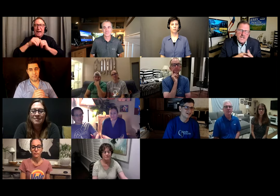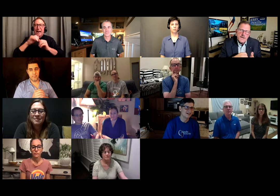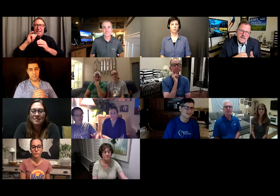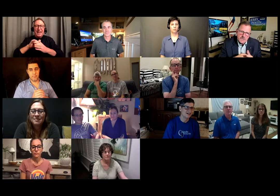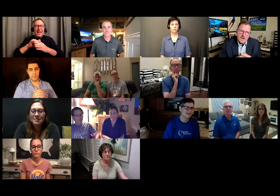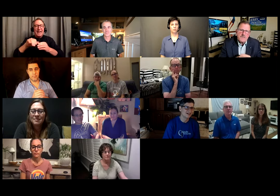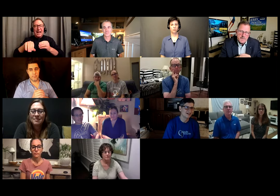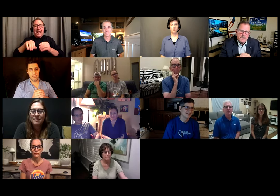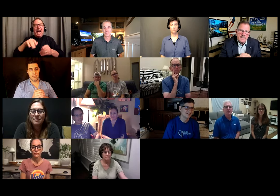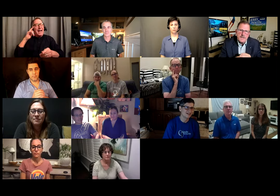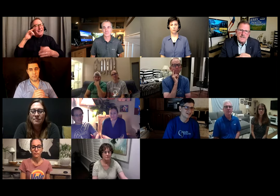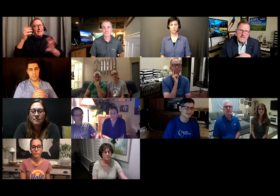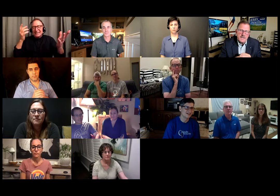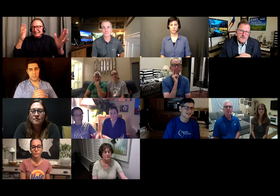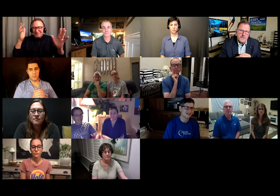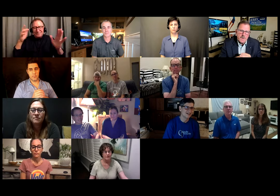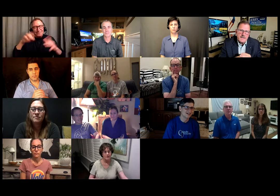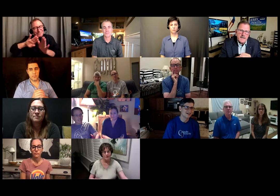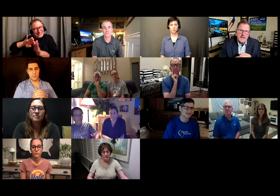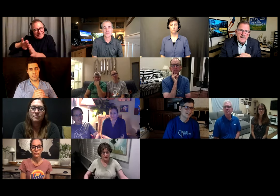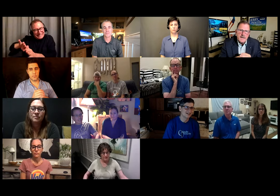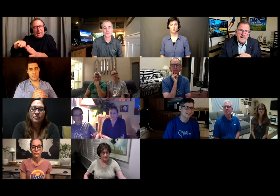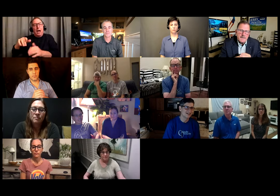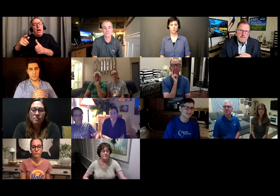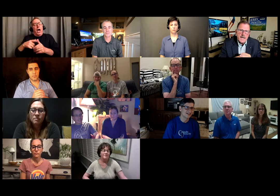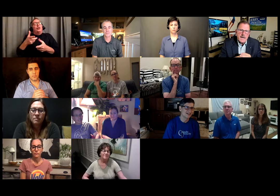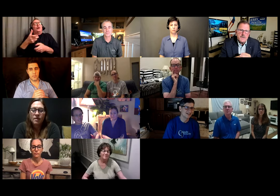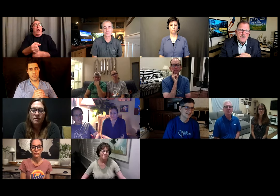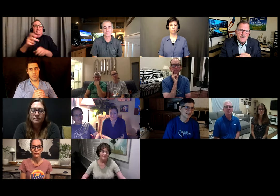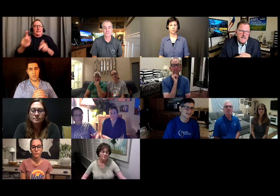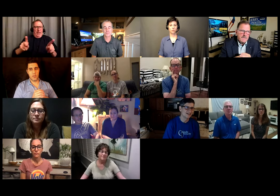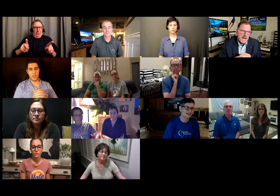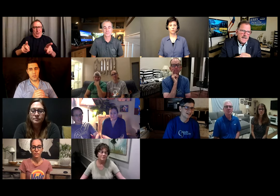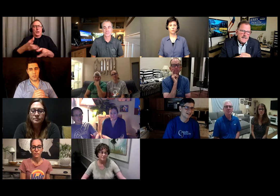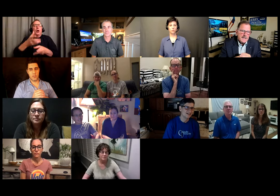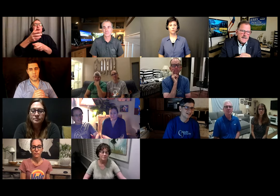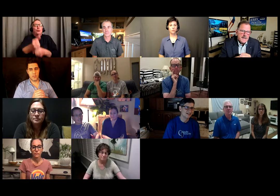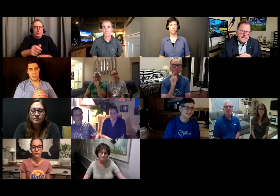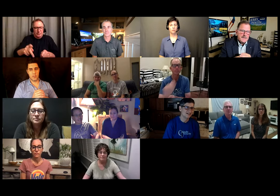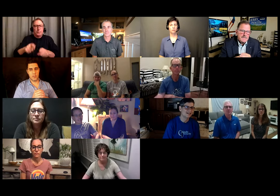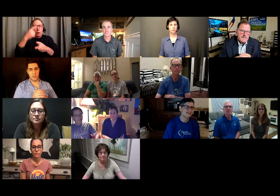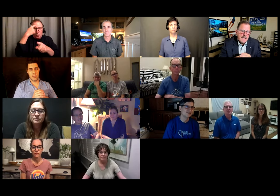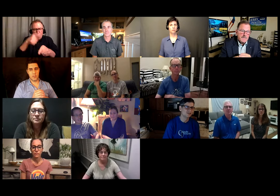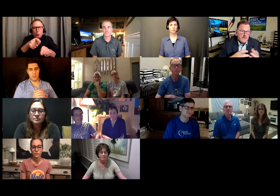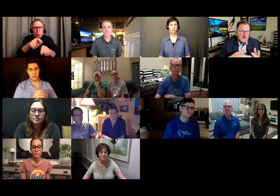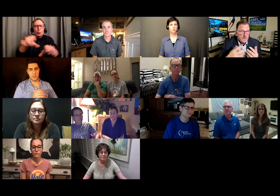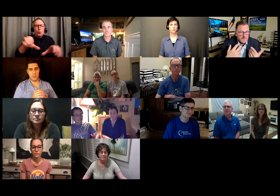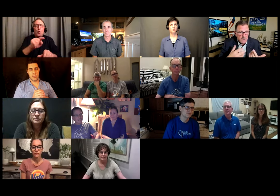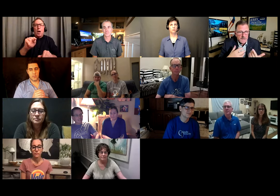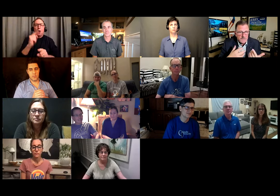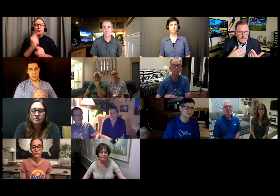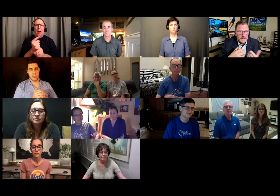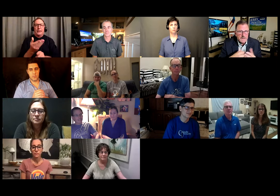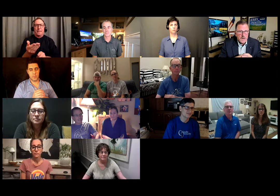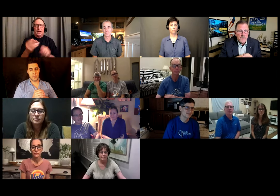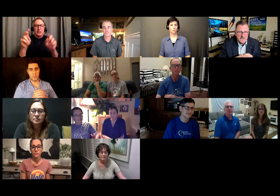I just think we got to trust people in the city to do the right thing. And I do believe that from everyone I've